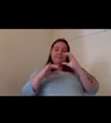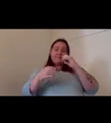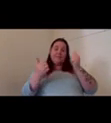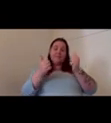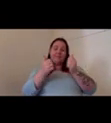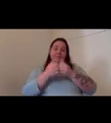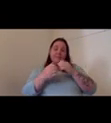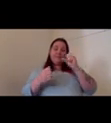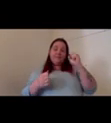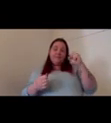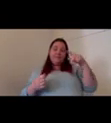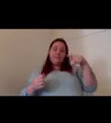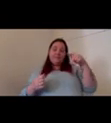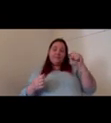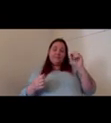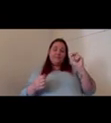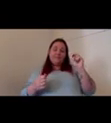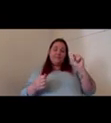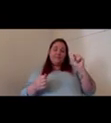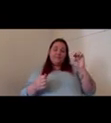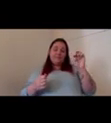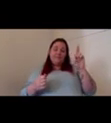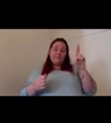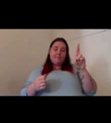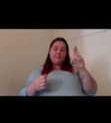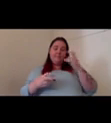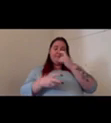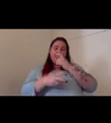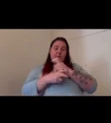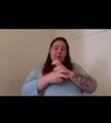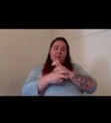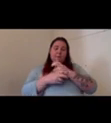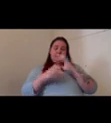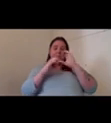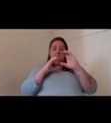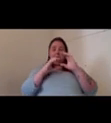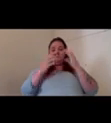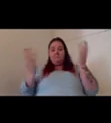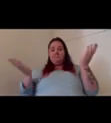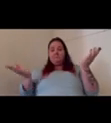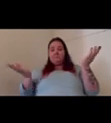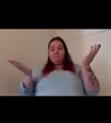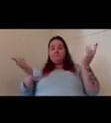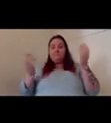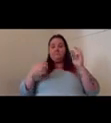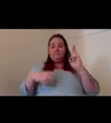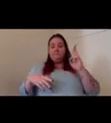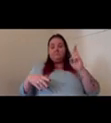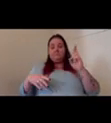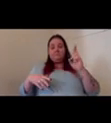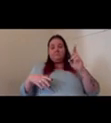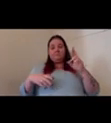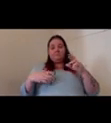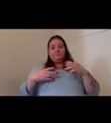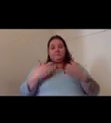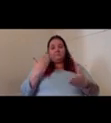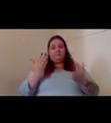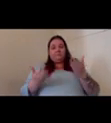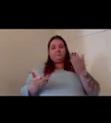maybe they can't communicate with a sponsor. It might be hard to communicate.